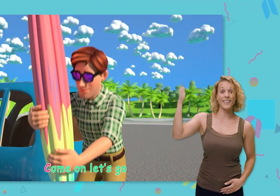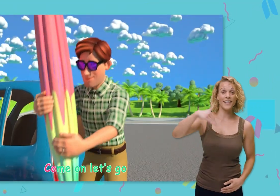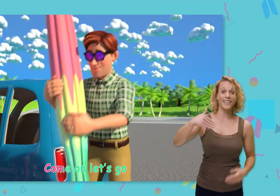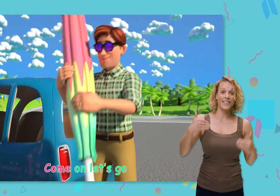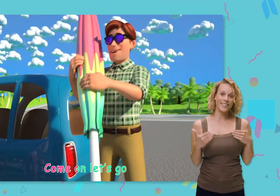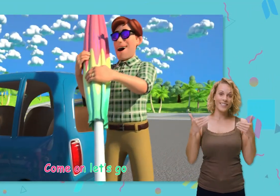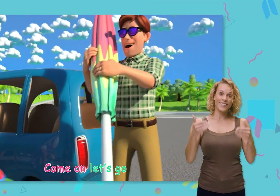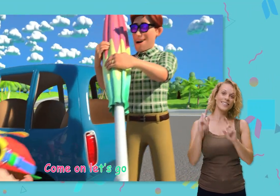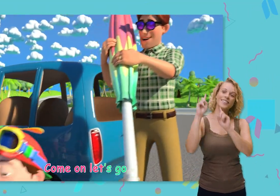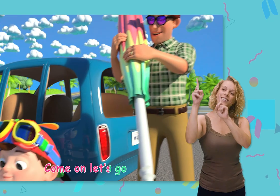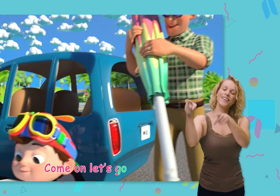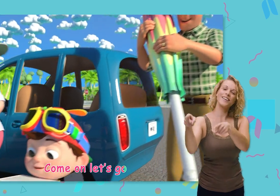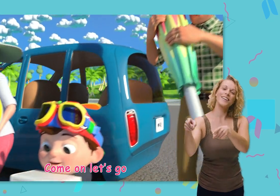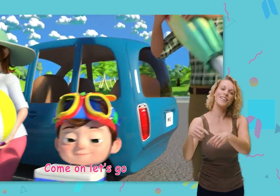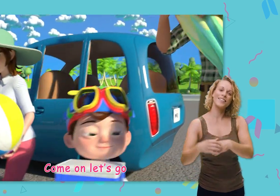Come on, let's go.